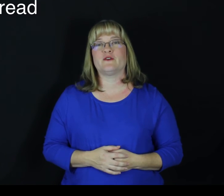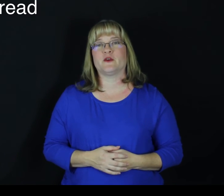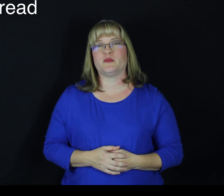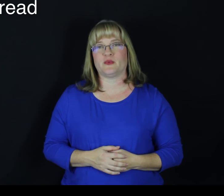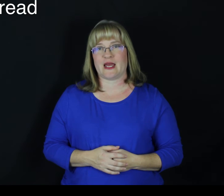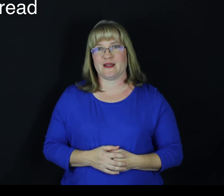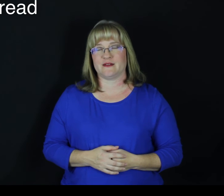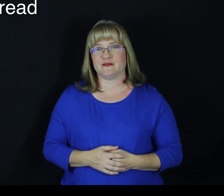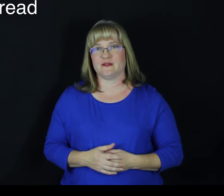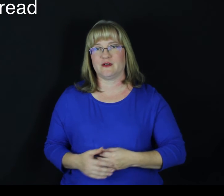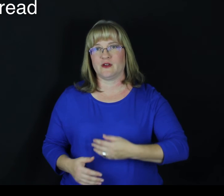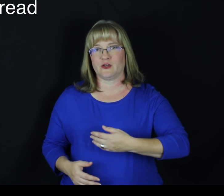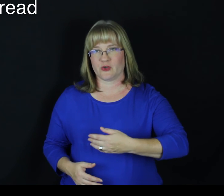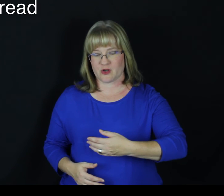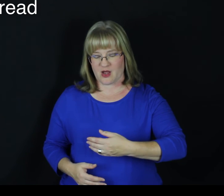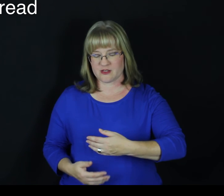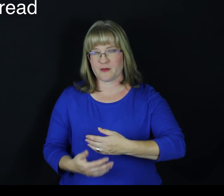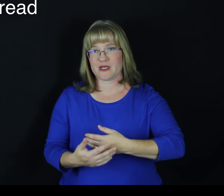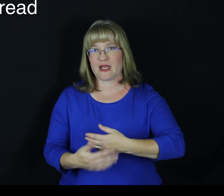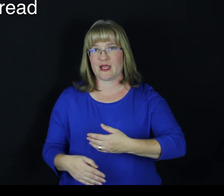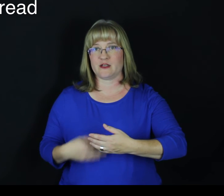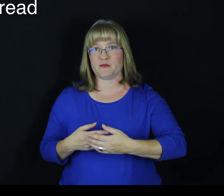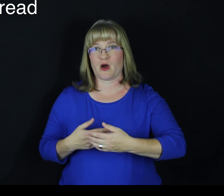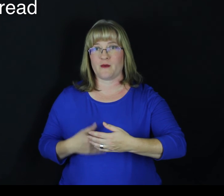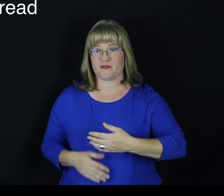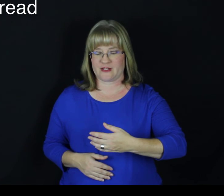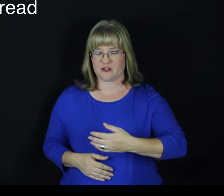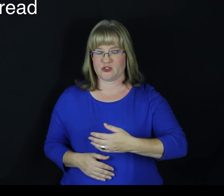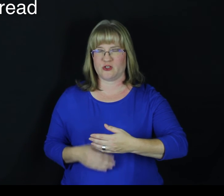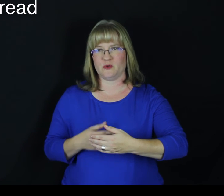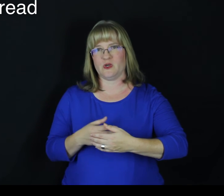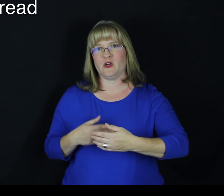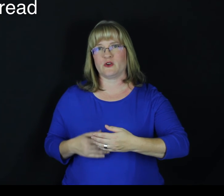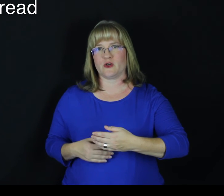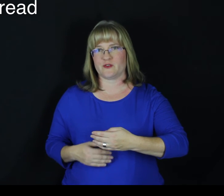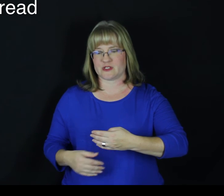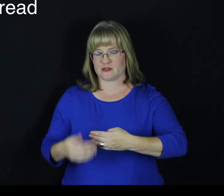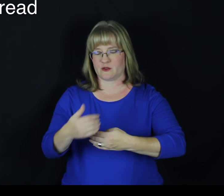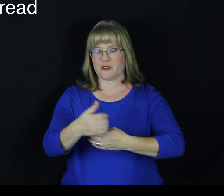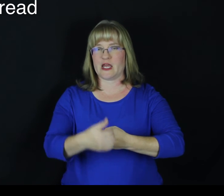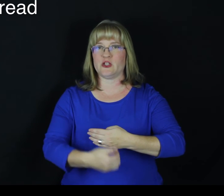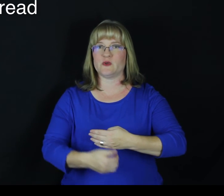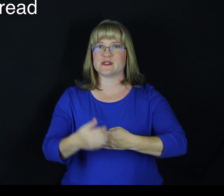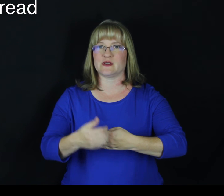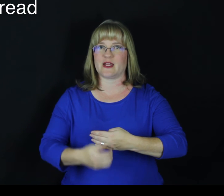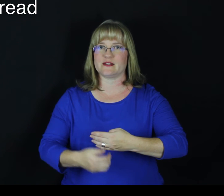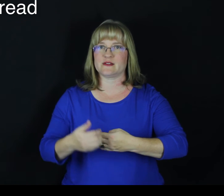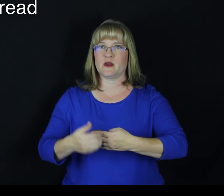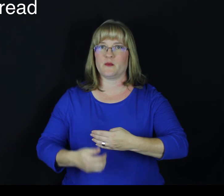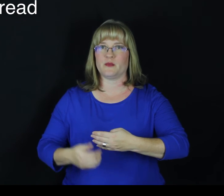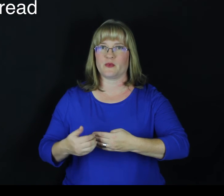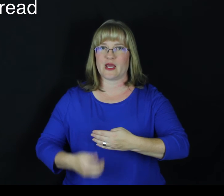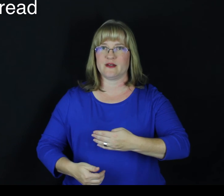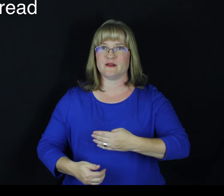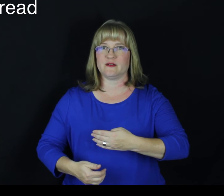For bread, your non-dominant hand, palm faces you, curve just a little bit, and you slice. Bread,